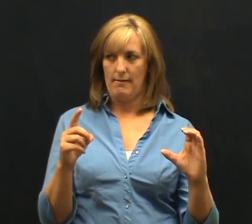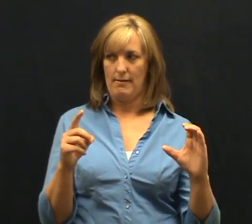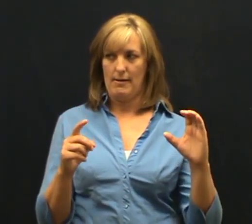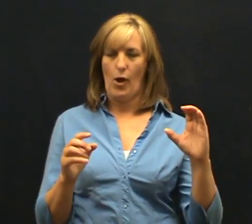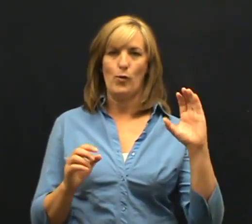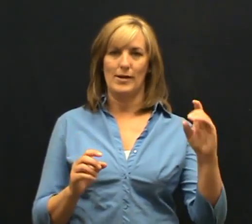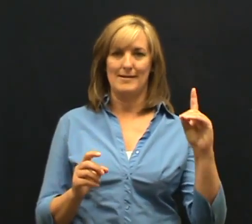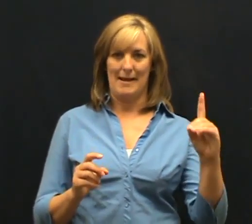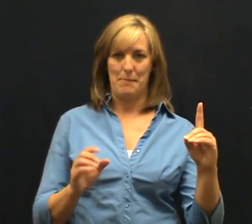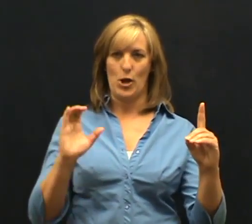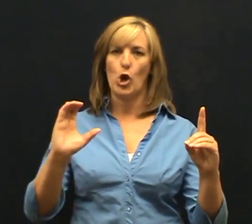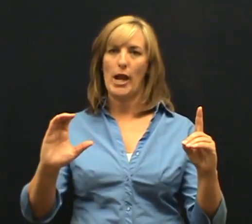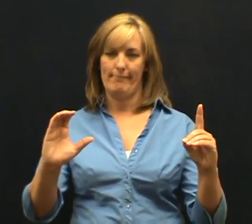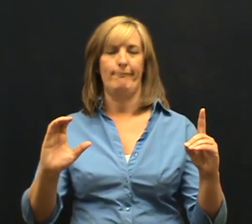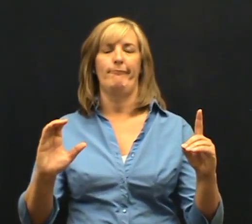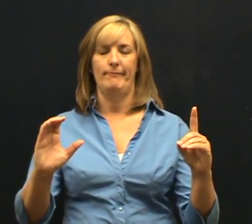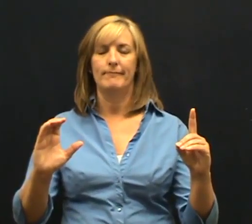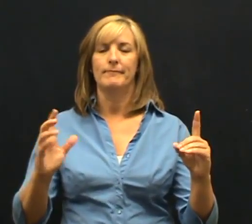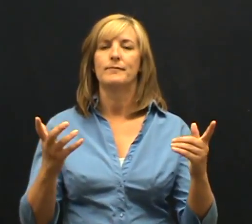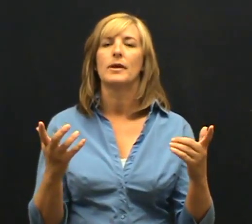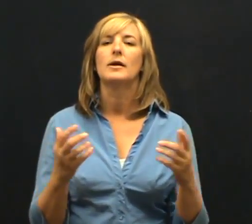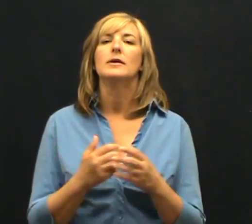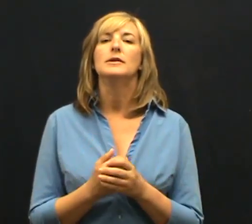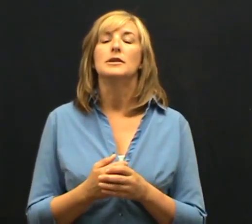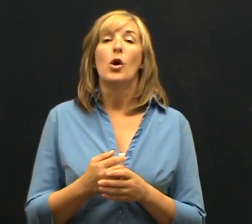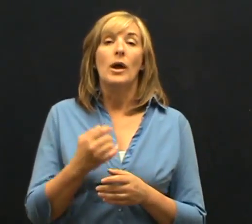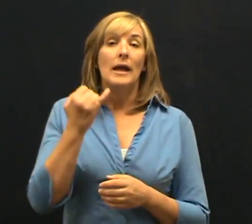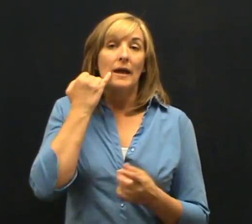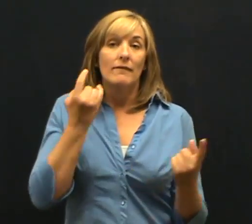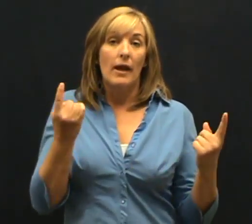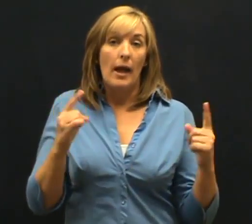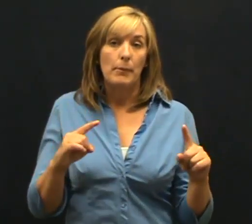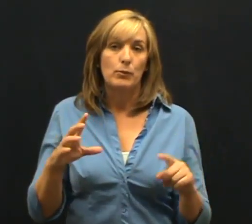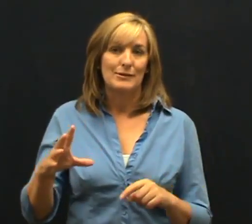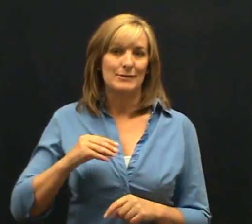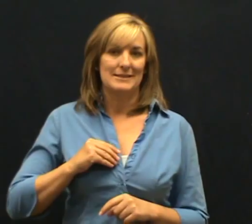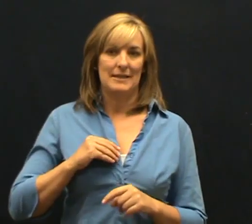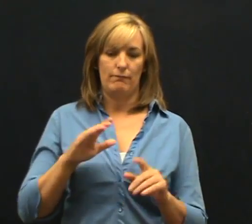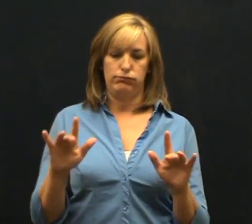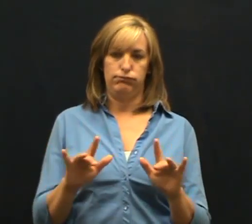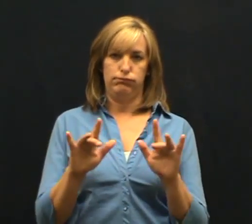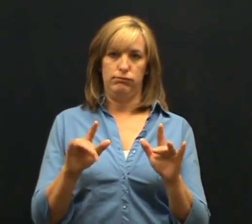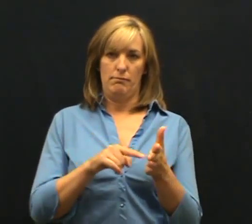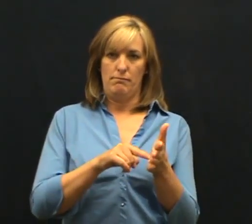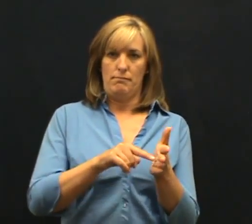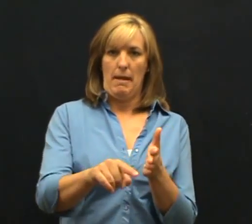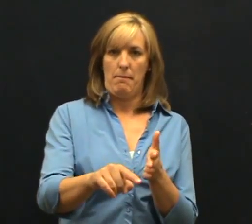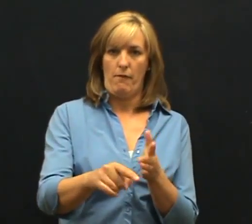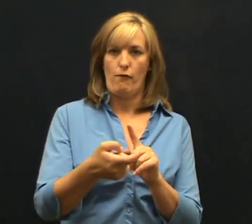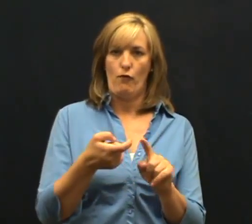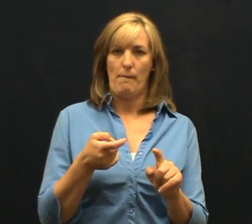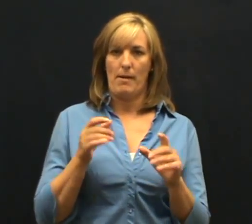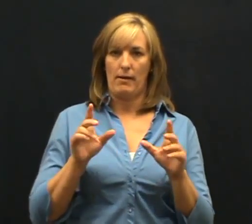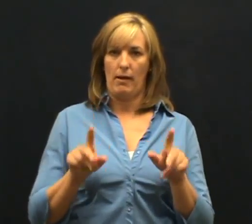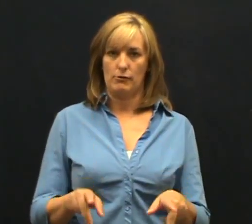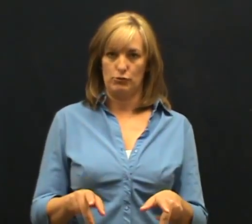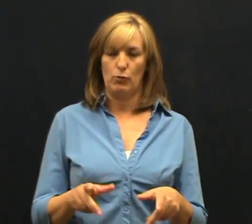if we received an electronic funds transfer from a customer and we didn't know that the customer had transferred